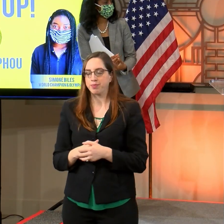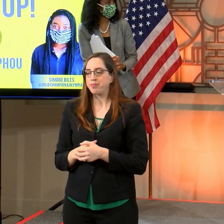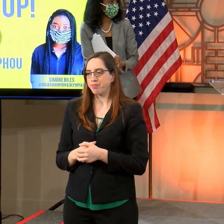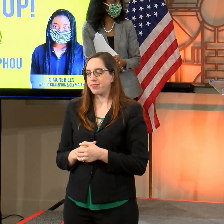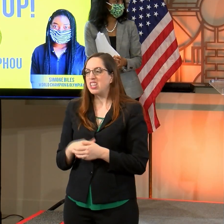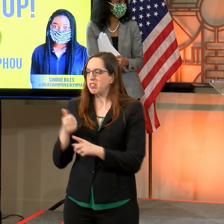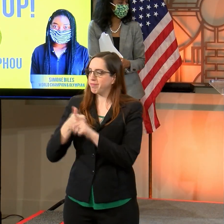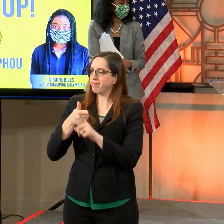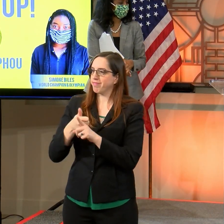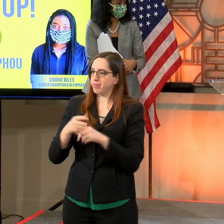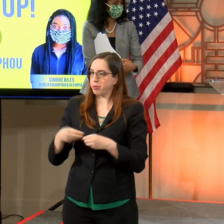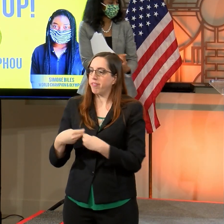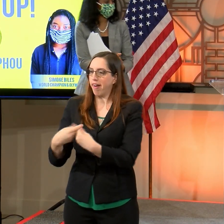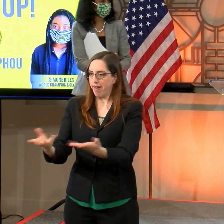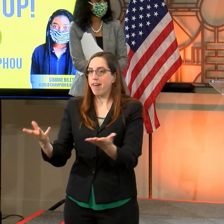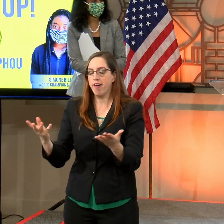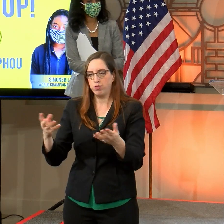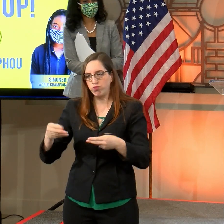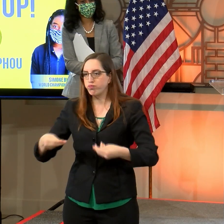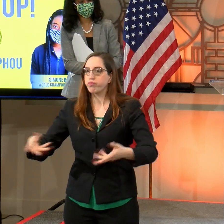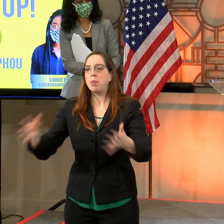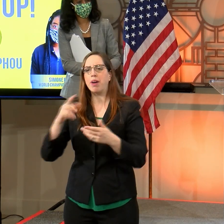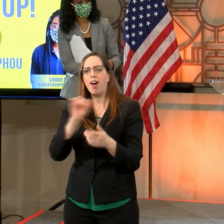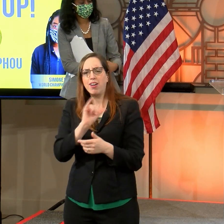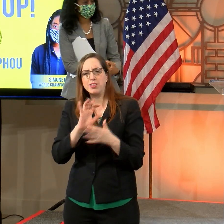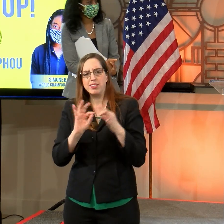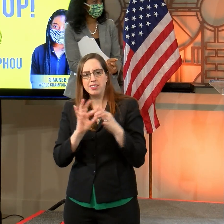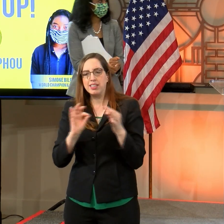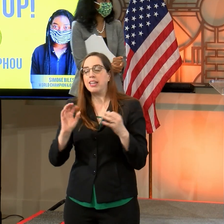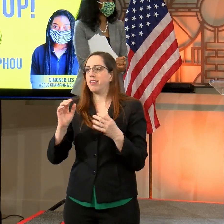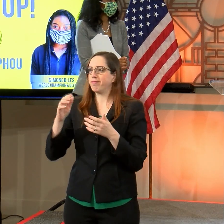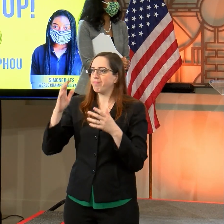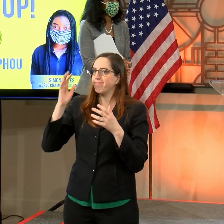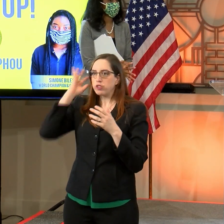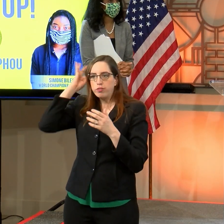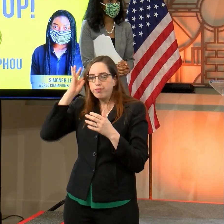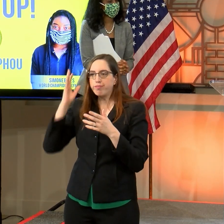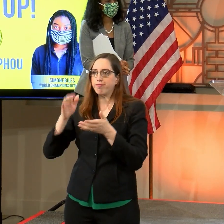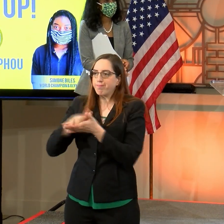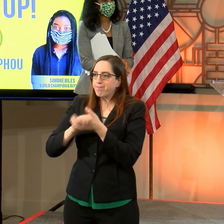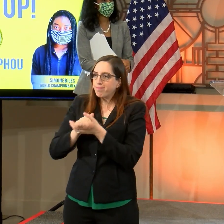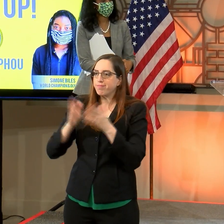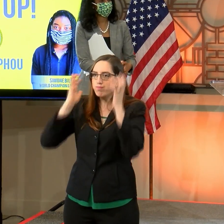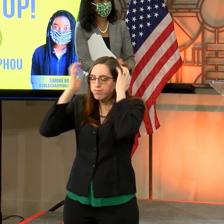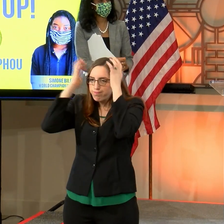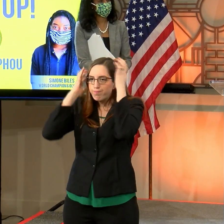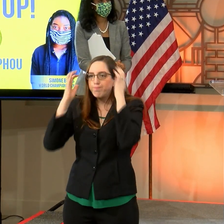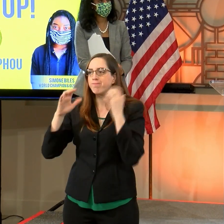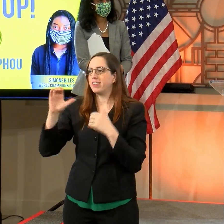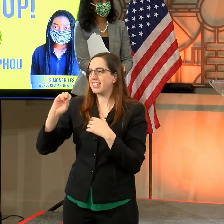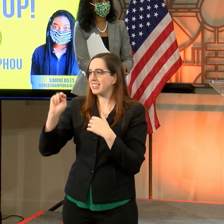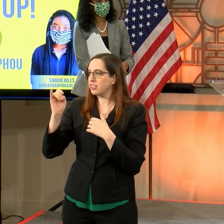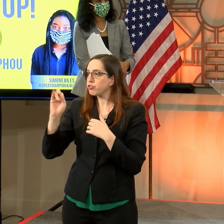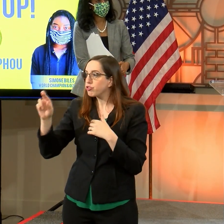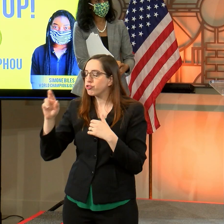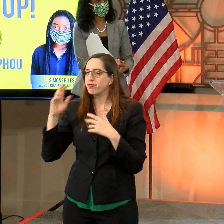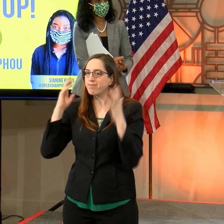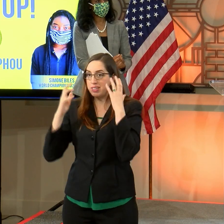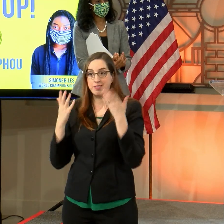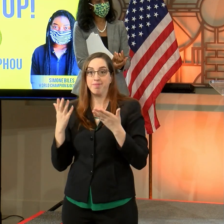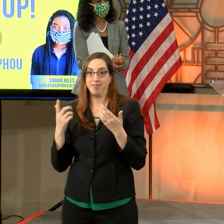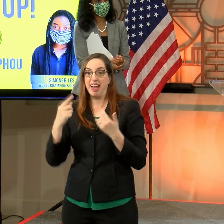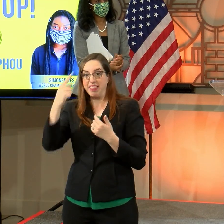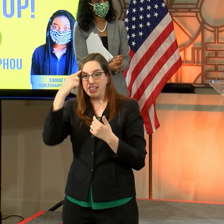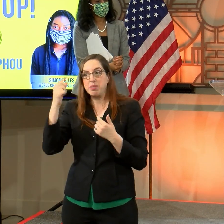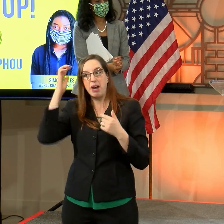so he's providing the sanitizer, but you also said something about like the hair conditioner. And right now, my head probably needs